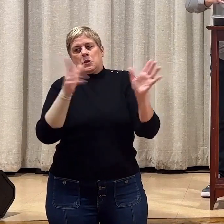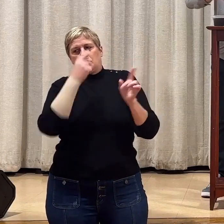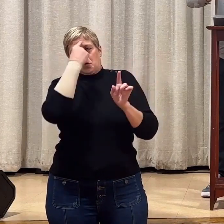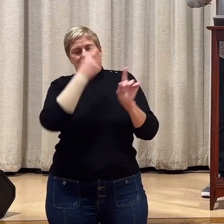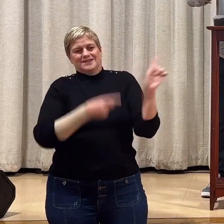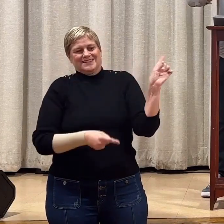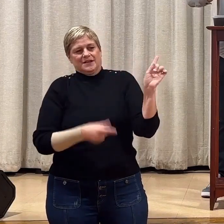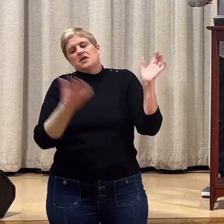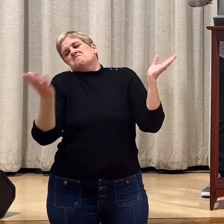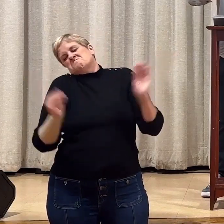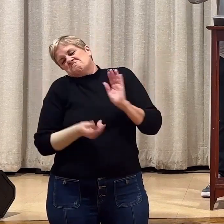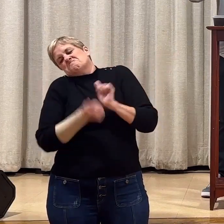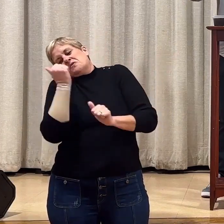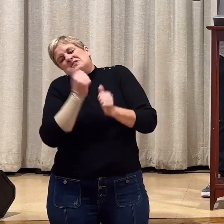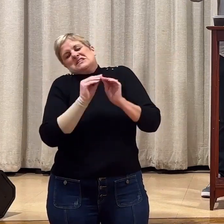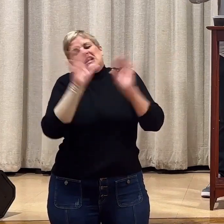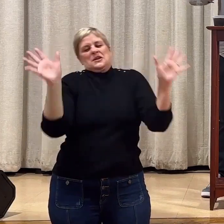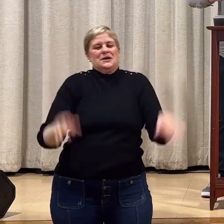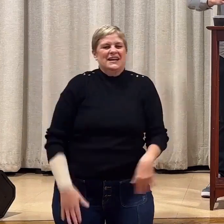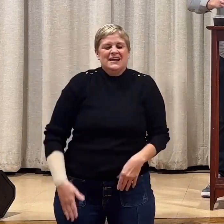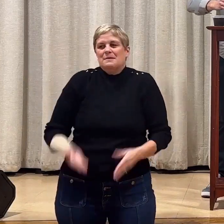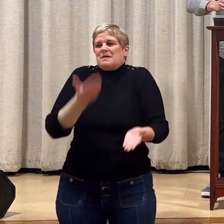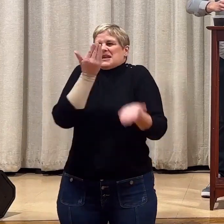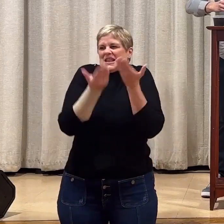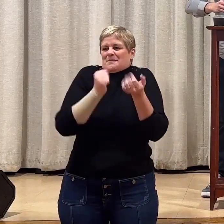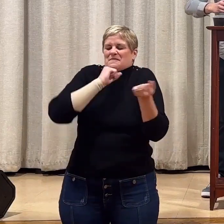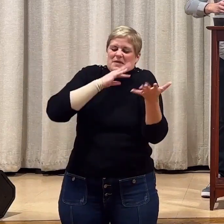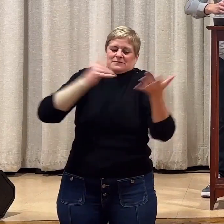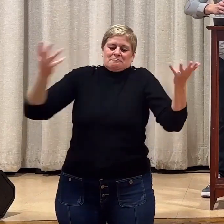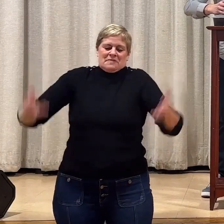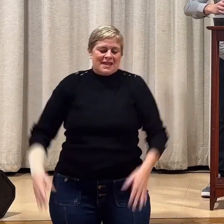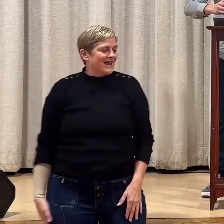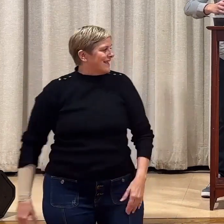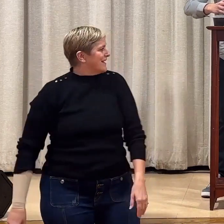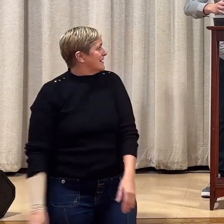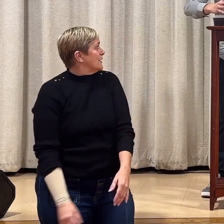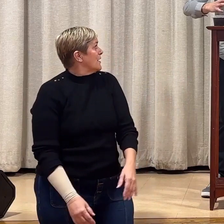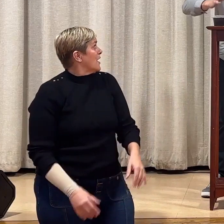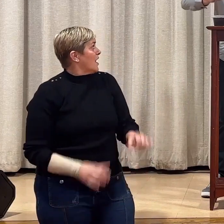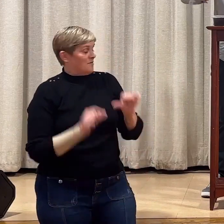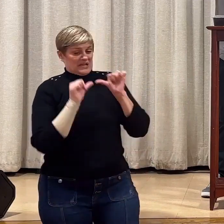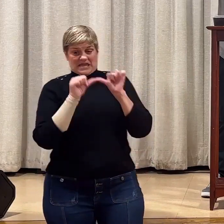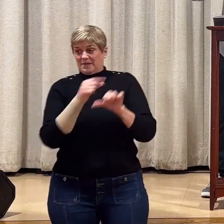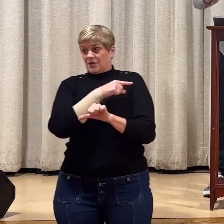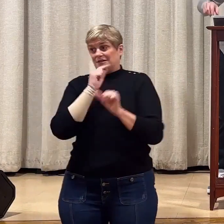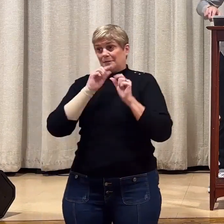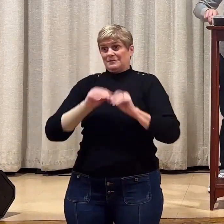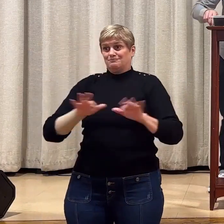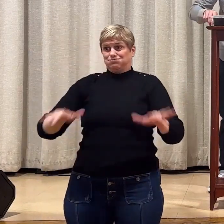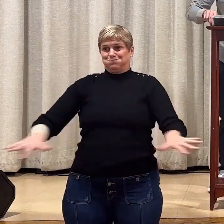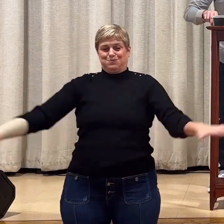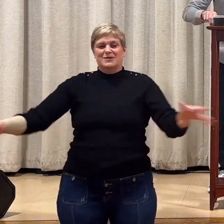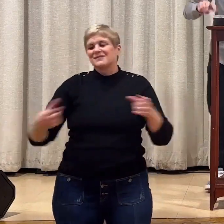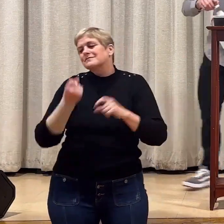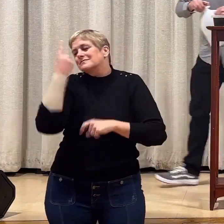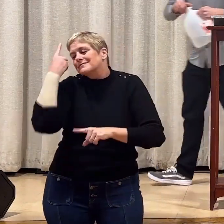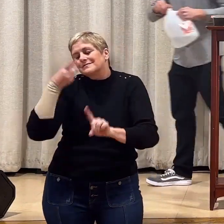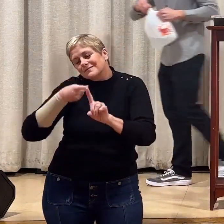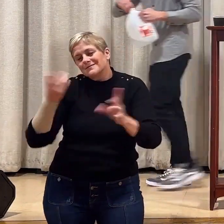All right, it's mostly clear. I made a little bit of a mess. I'm going to keep it there because I'm probably going to spill it. But you get the